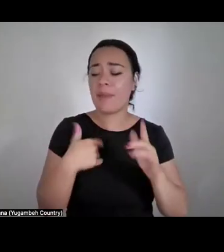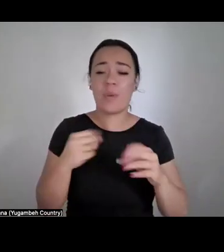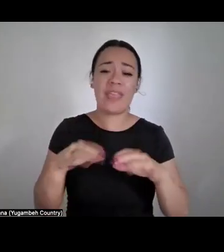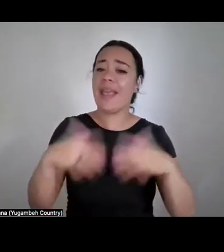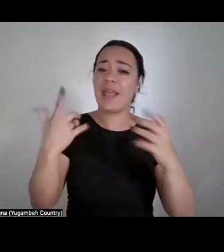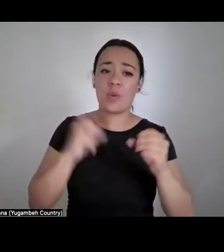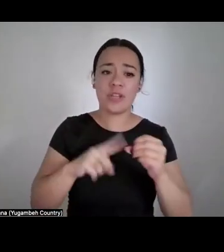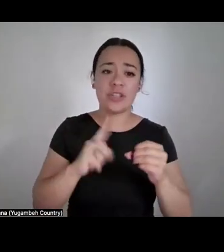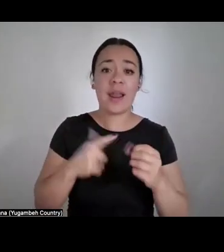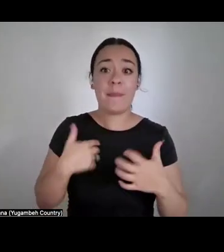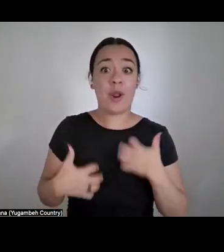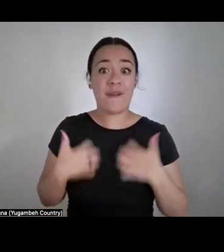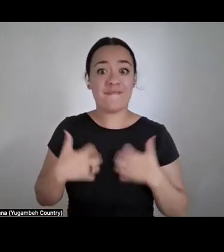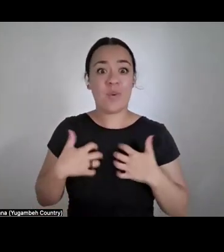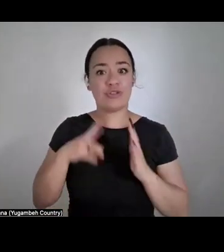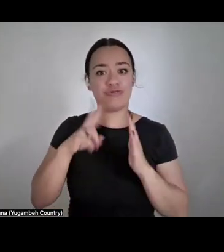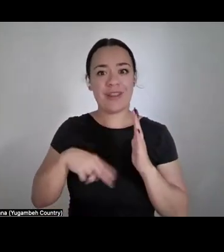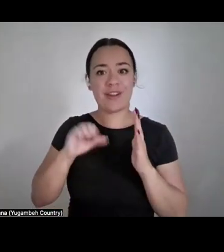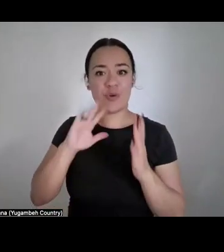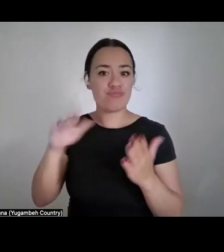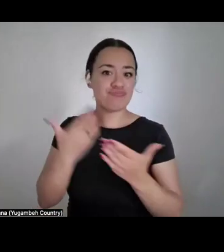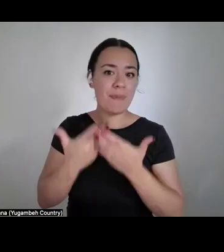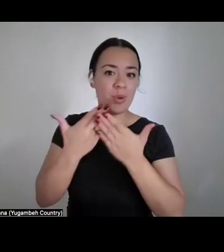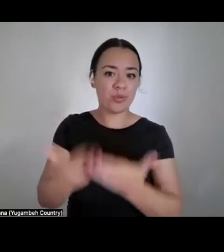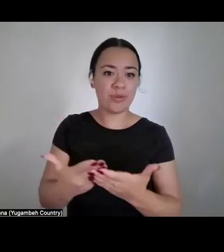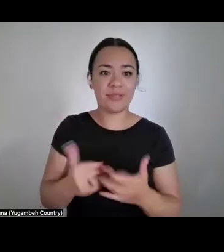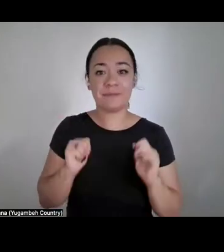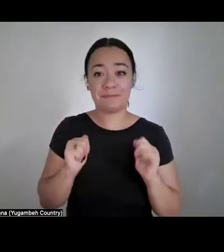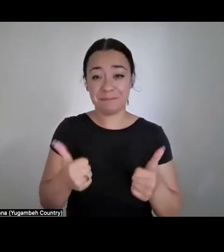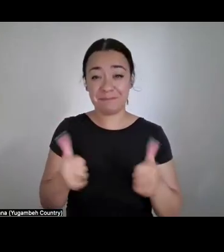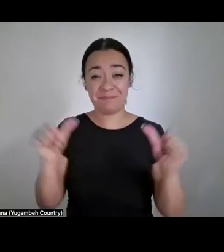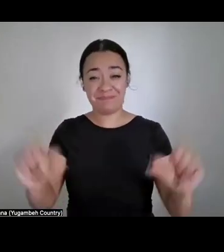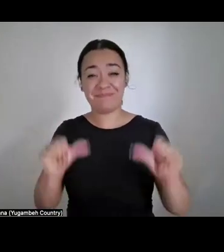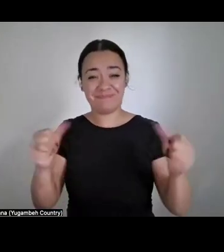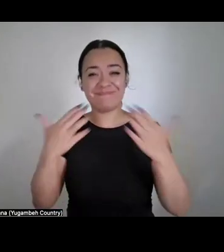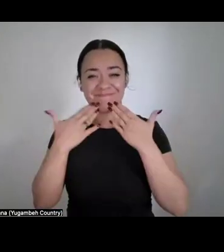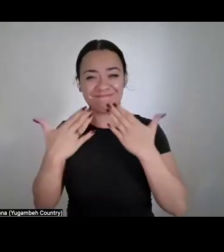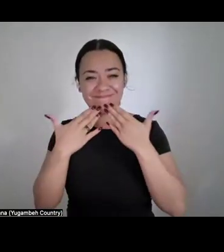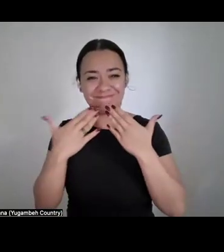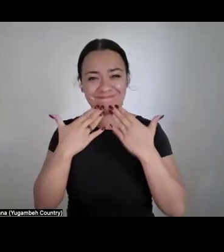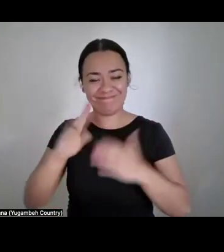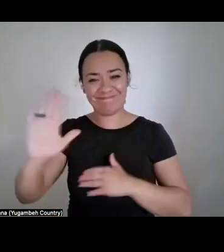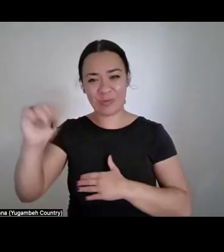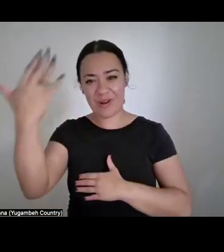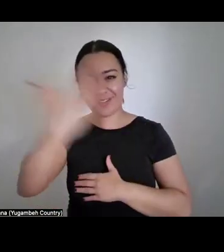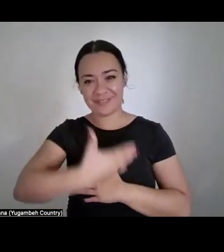We're looking forward to reading all of your proposals. All right. Thanks, everybody. Good night.